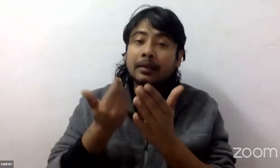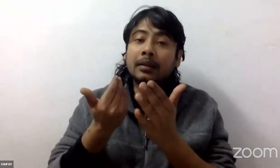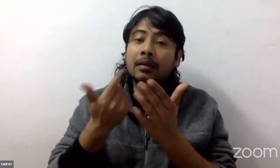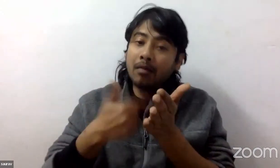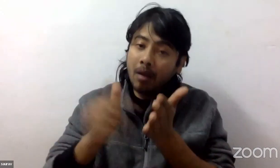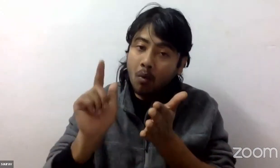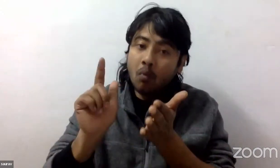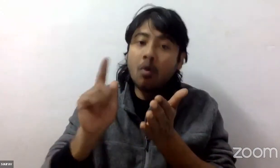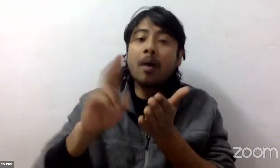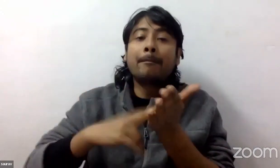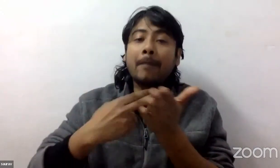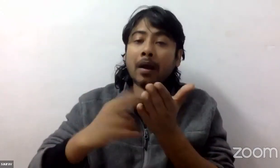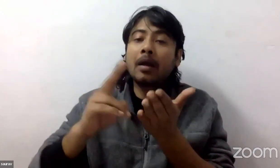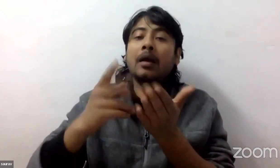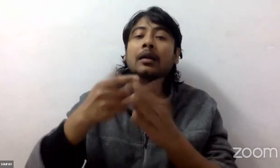mixed with some animal fat.